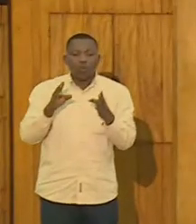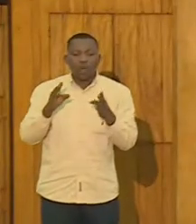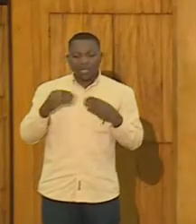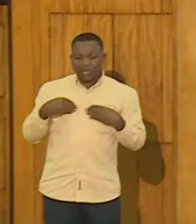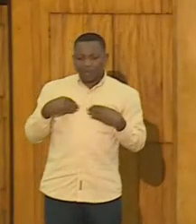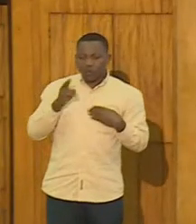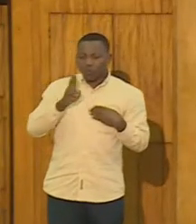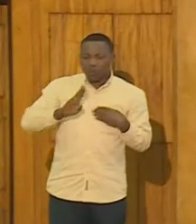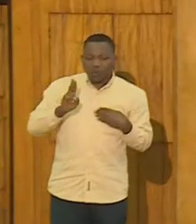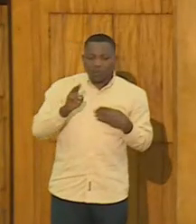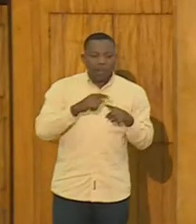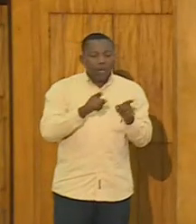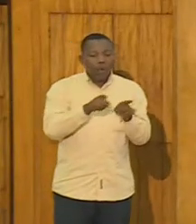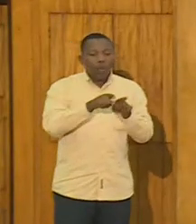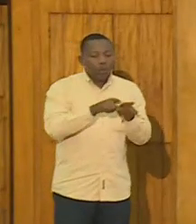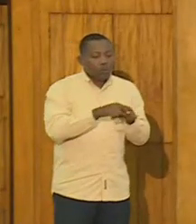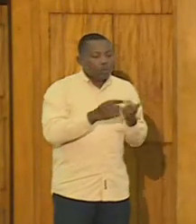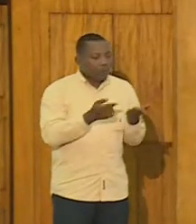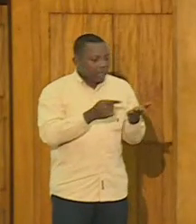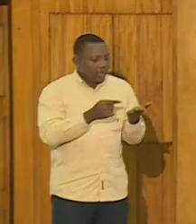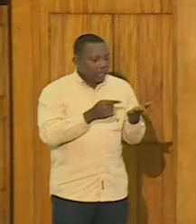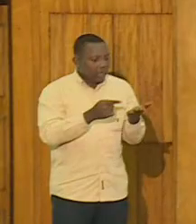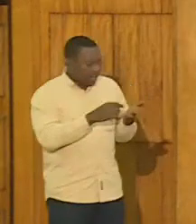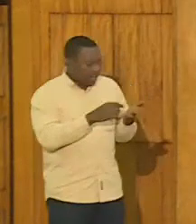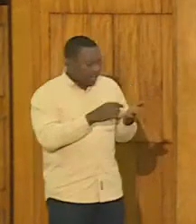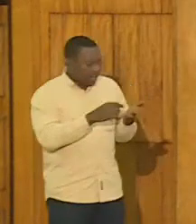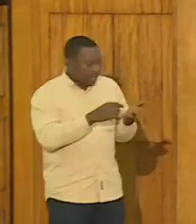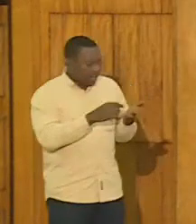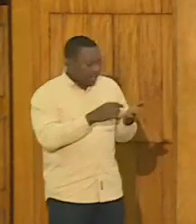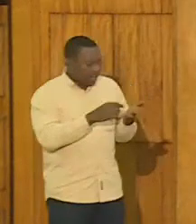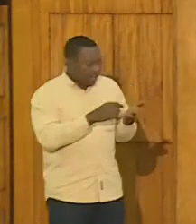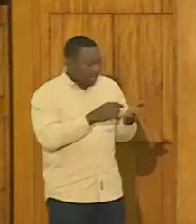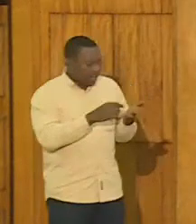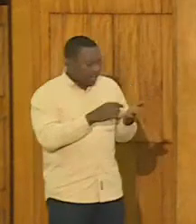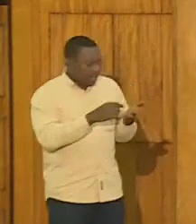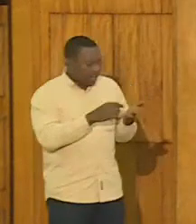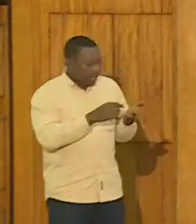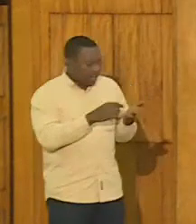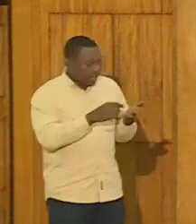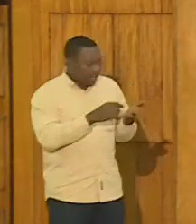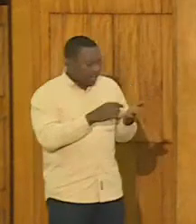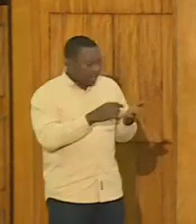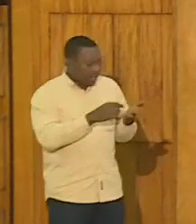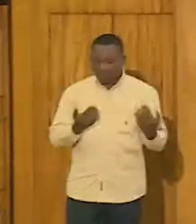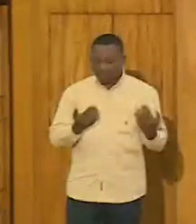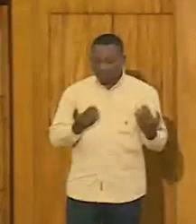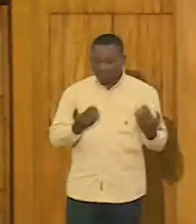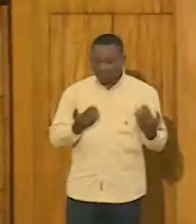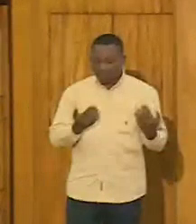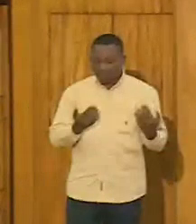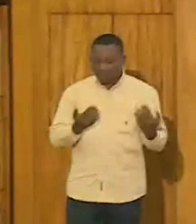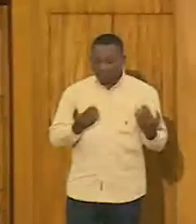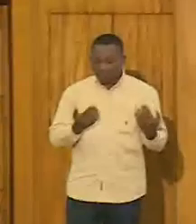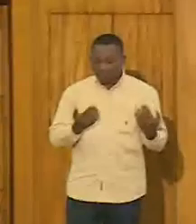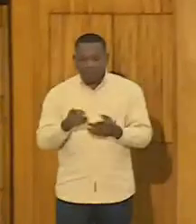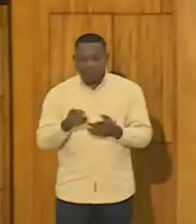were also looking at if these different combinations of vaccines were provided to you, will you